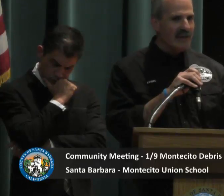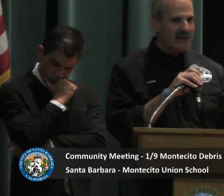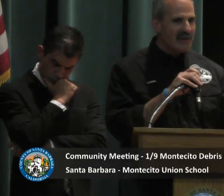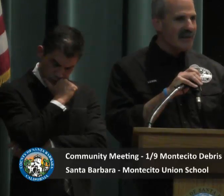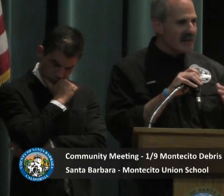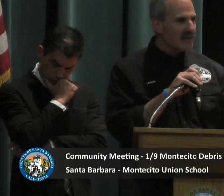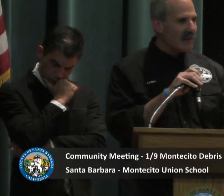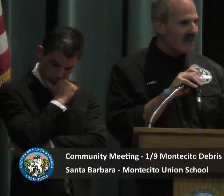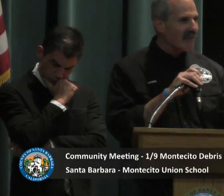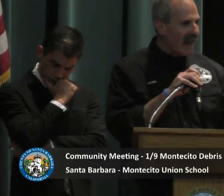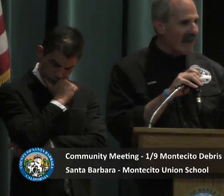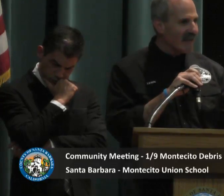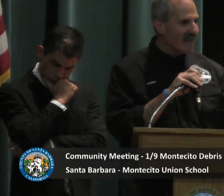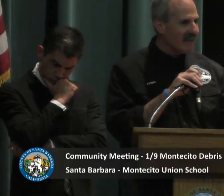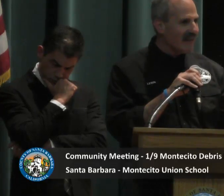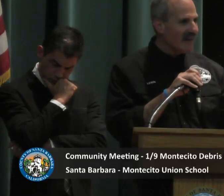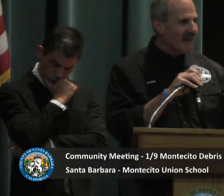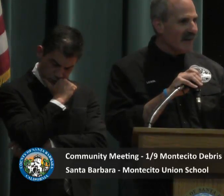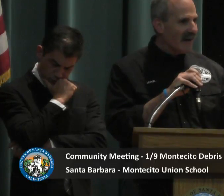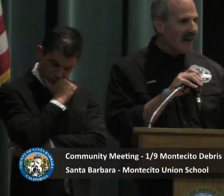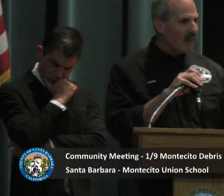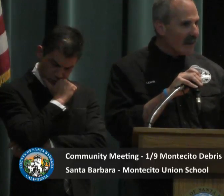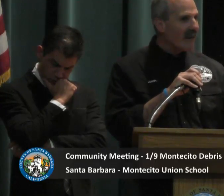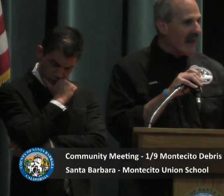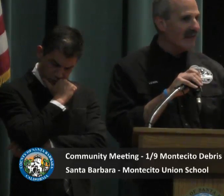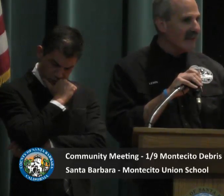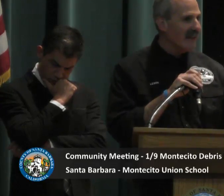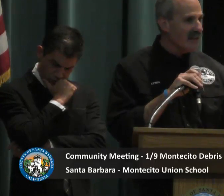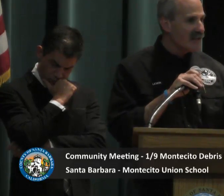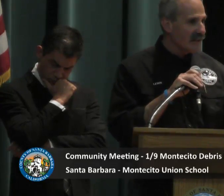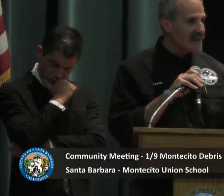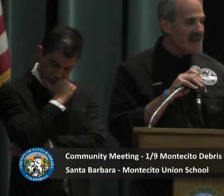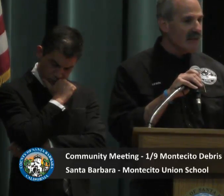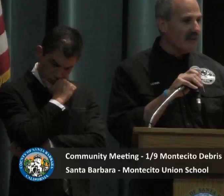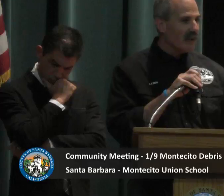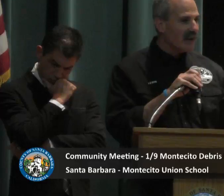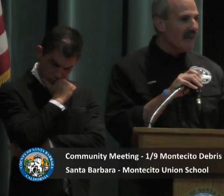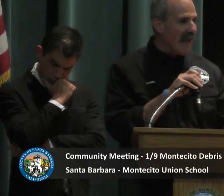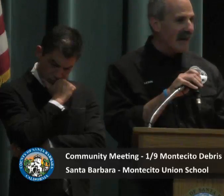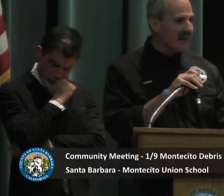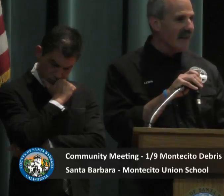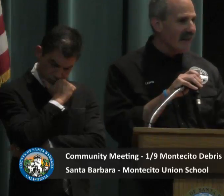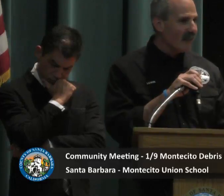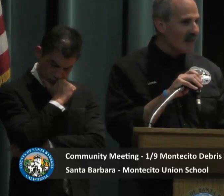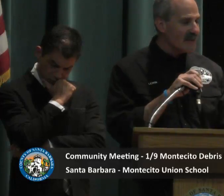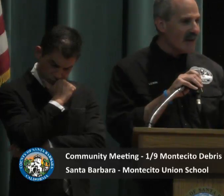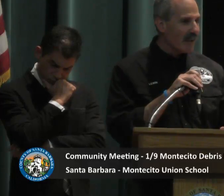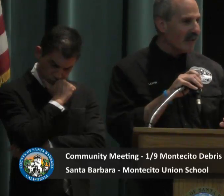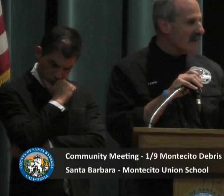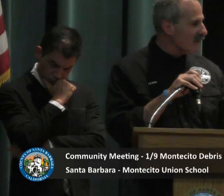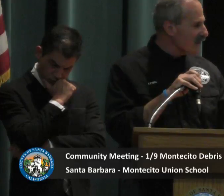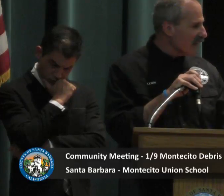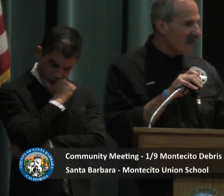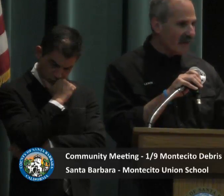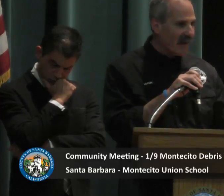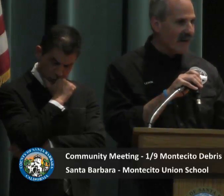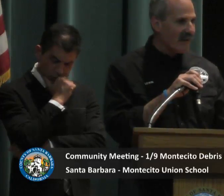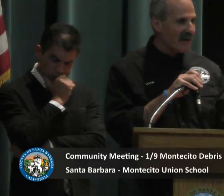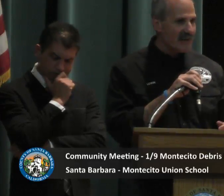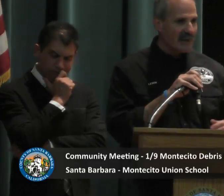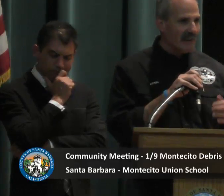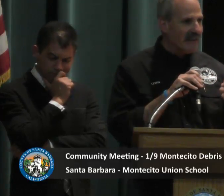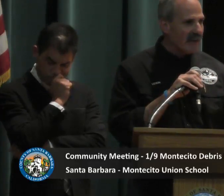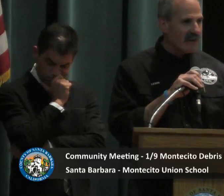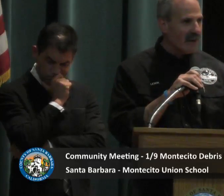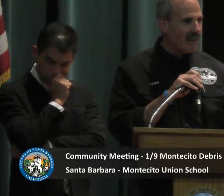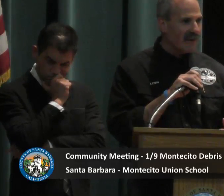can get used to this sort of life. We're going to have to get used to it too. And we're going to be activating our emergency operations center. Our